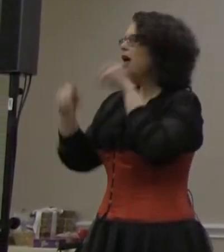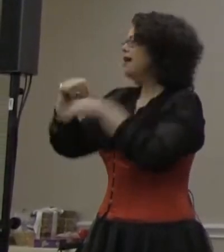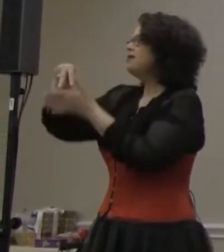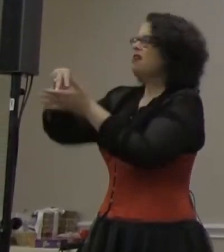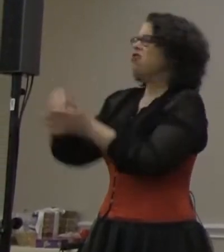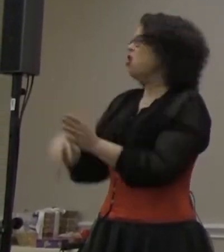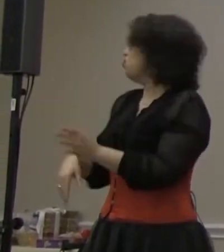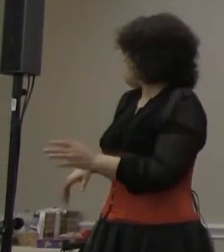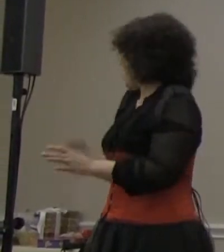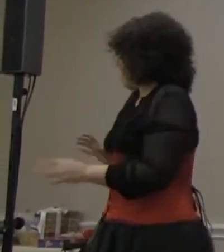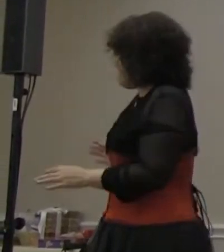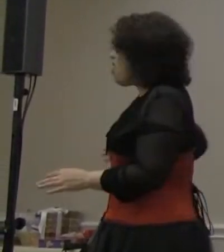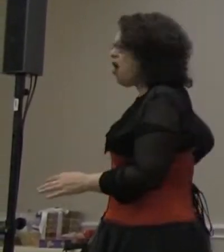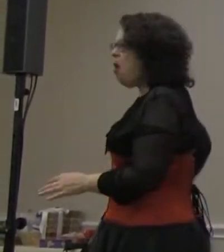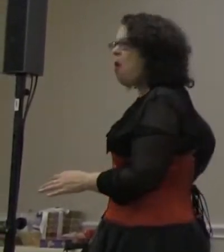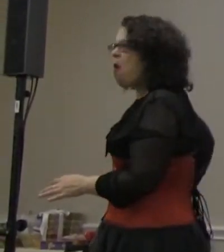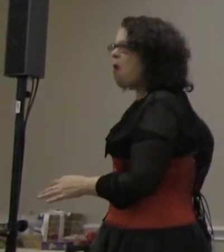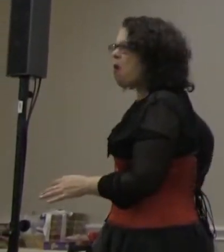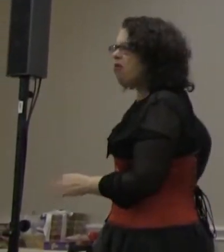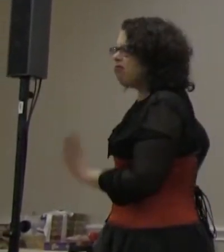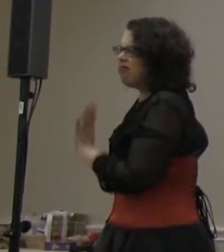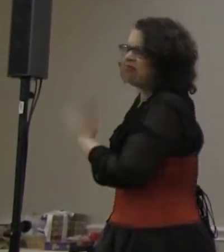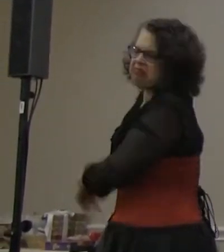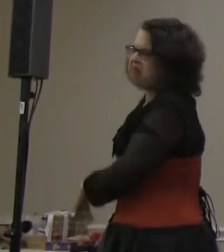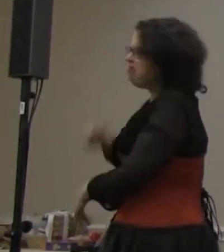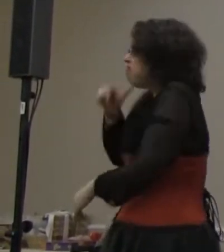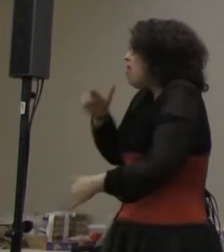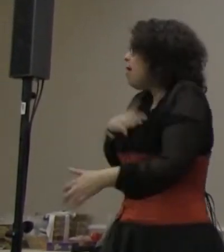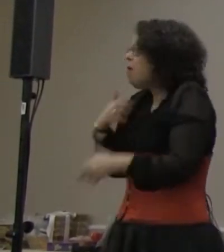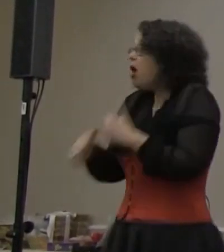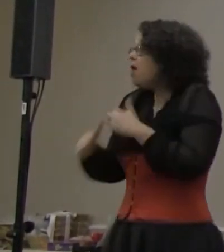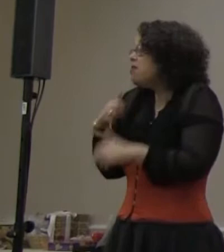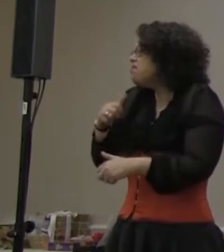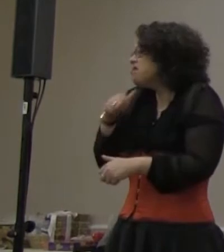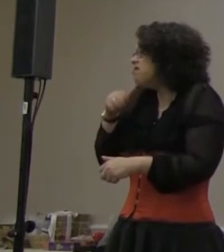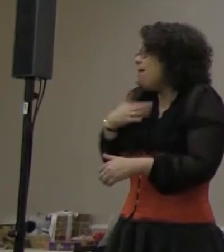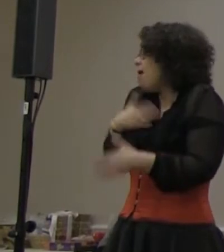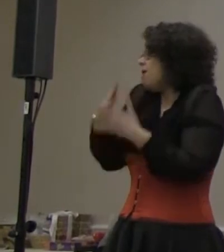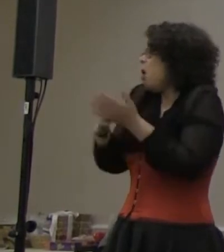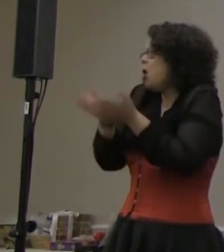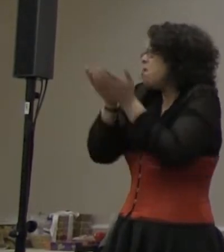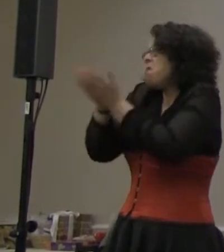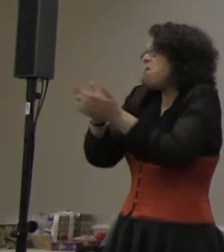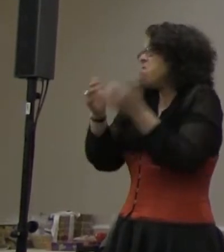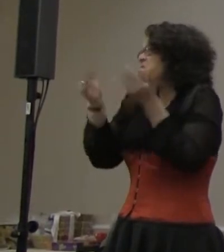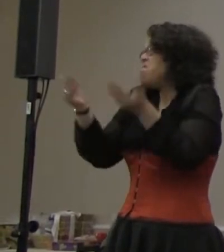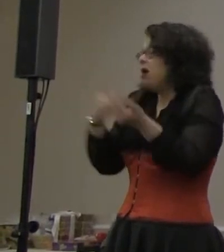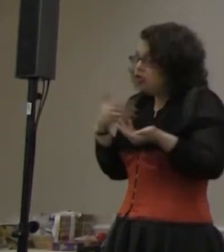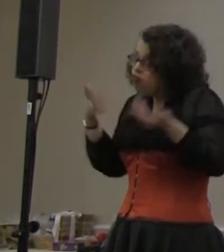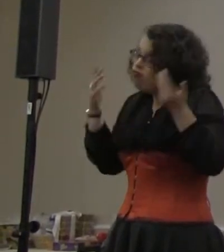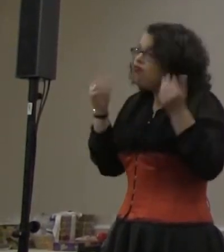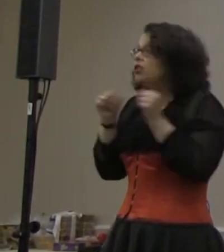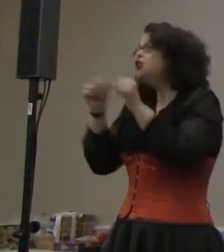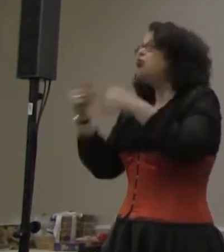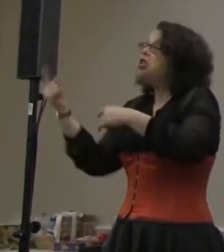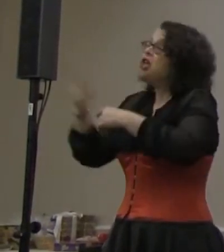say, that hole in the ship is not my problem because it's not in my section, and then go on about my